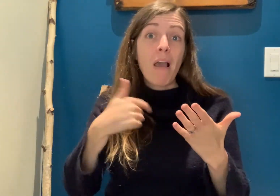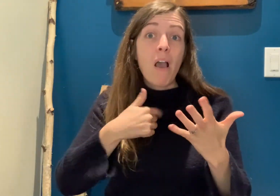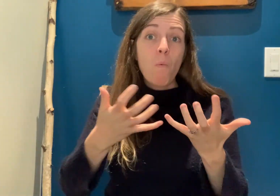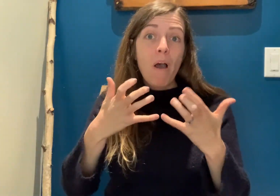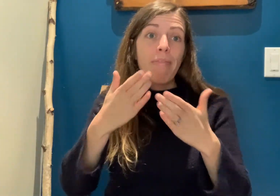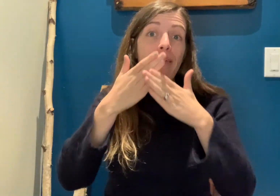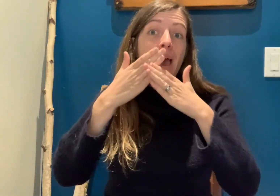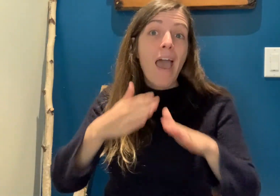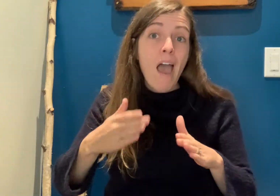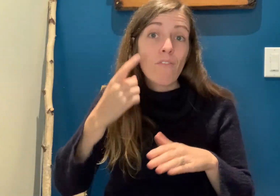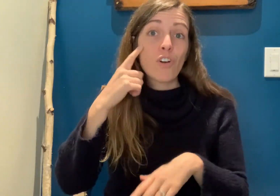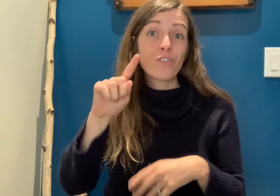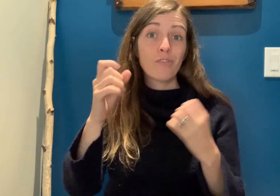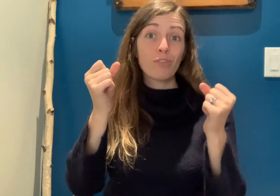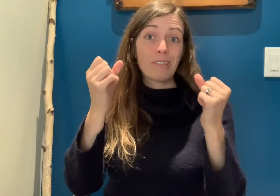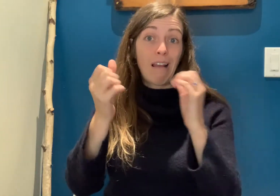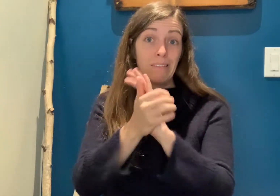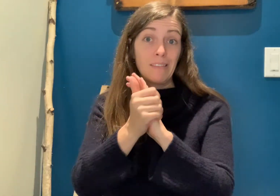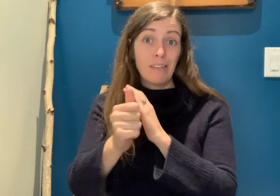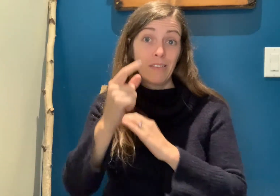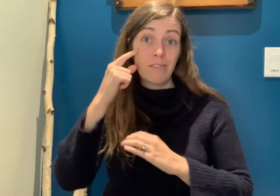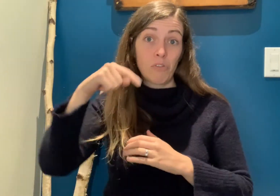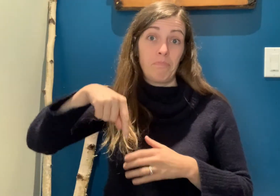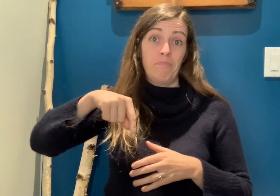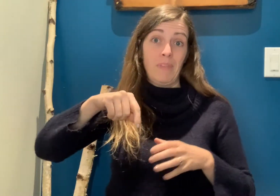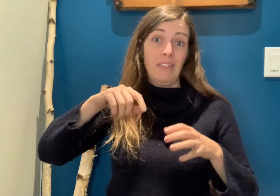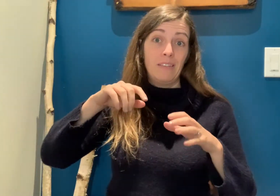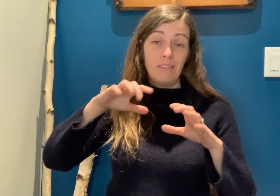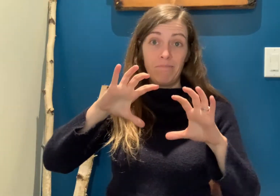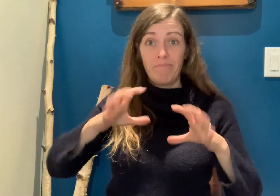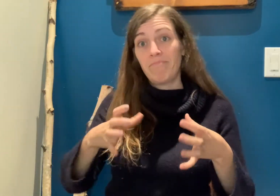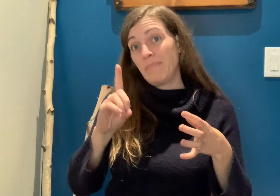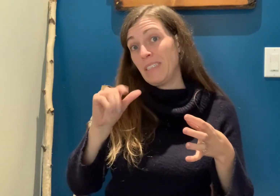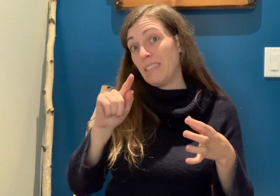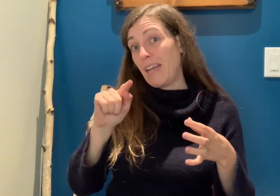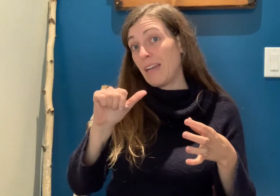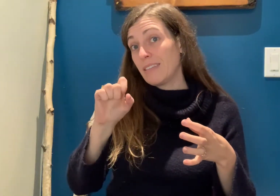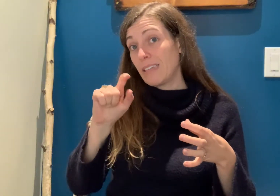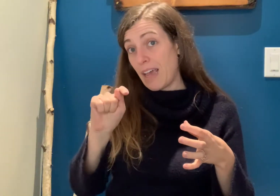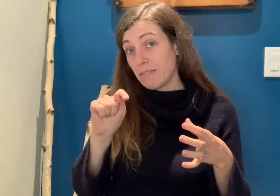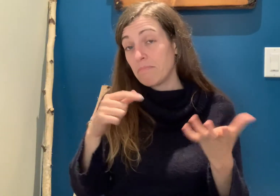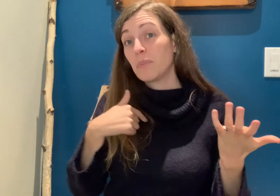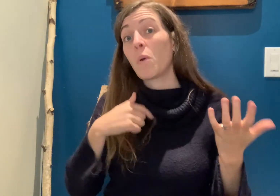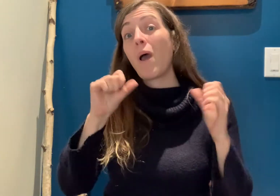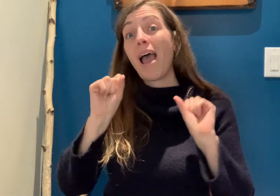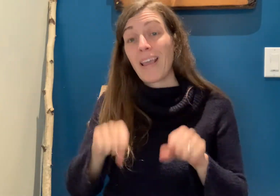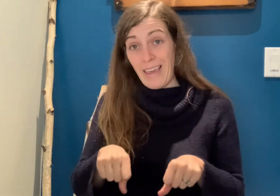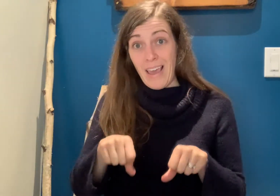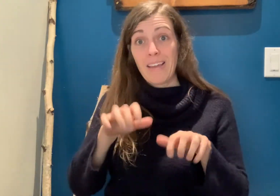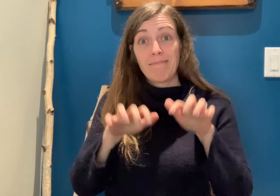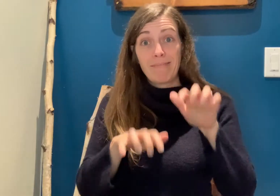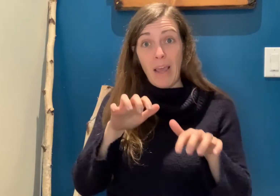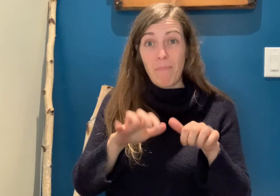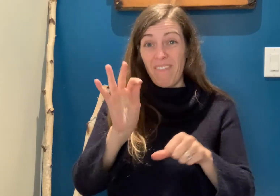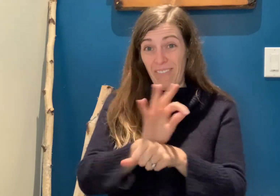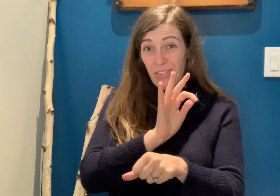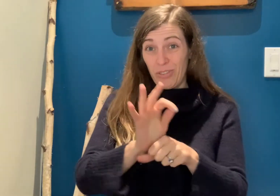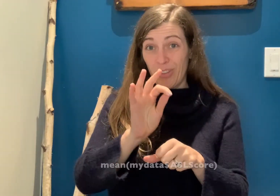data. So say I want the average of the signing skills of the students in this data set. I can type